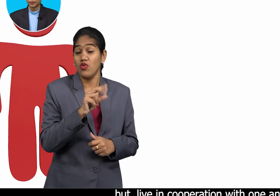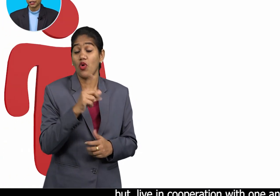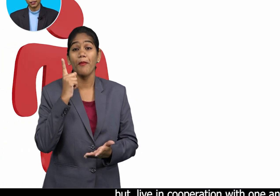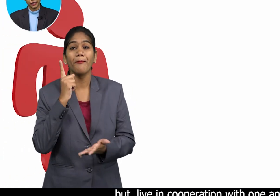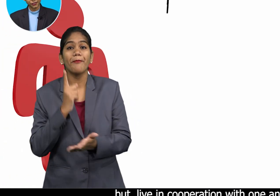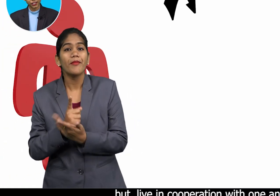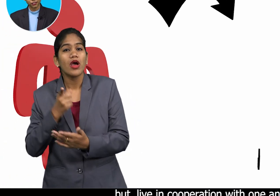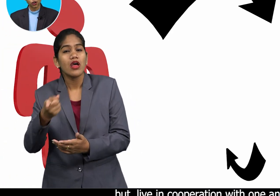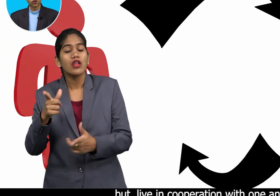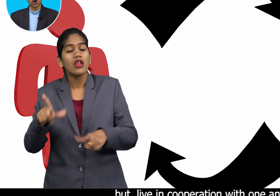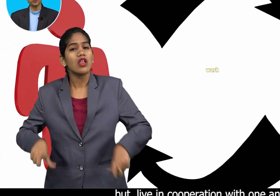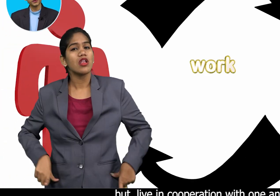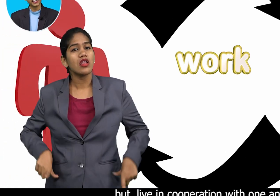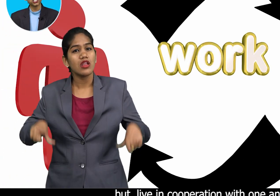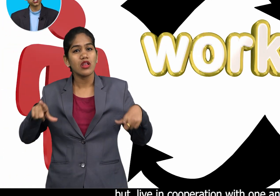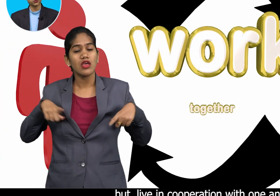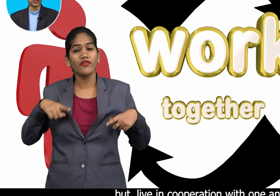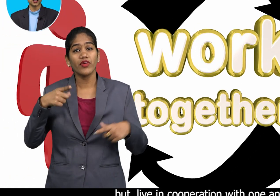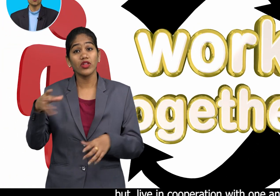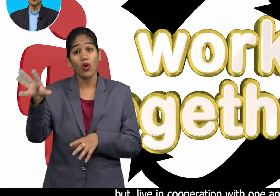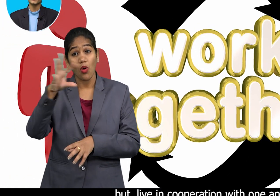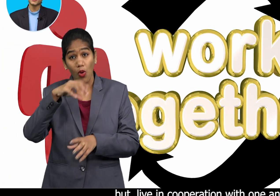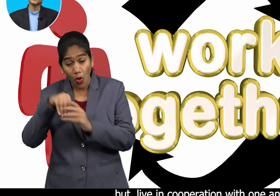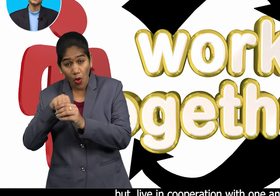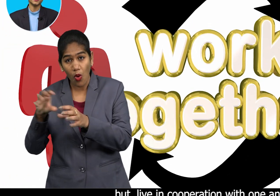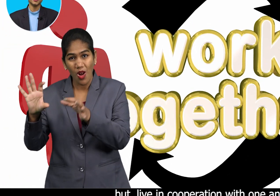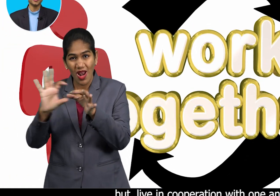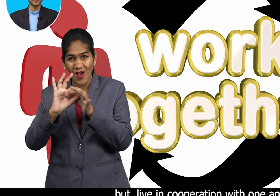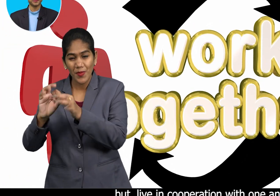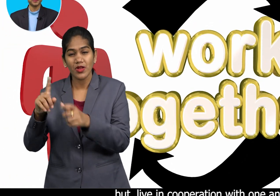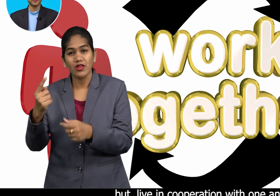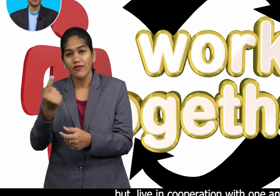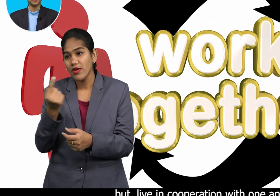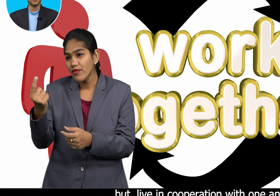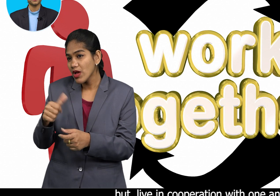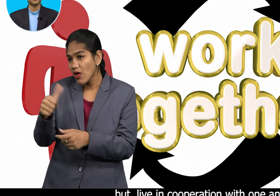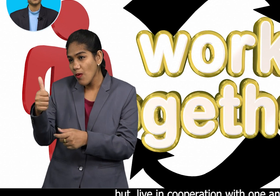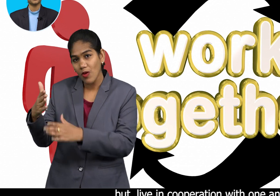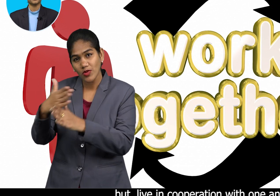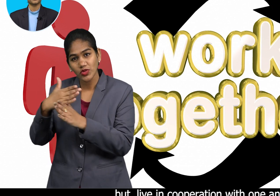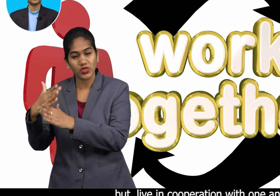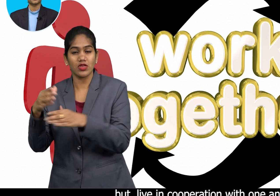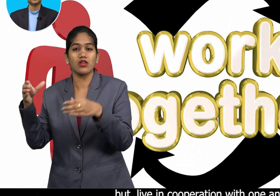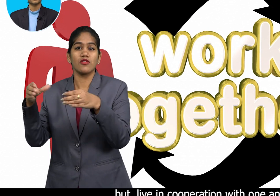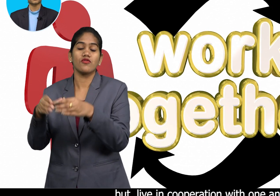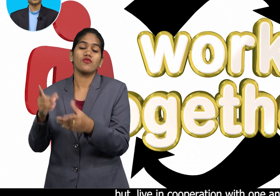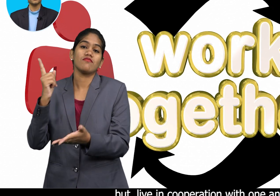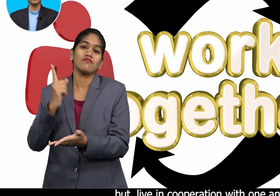but live in cooperation with one another.